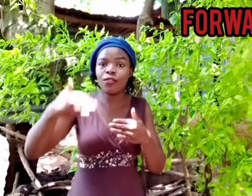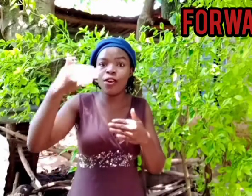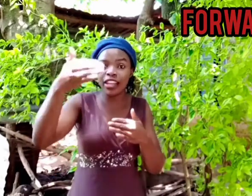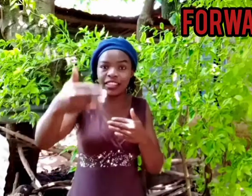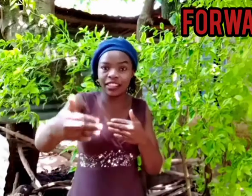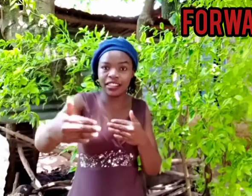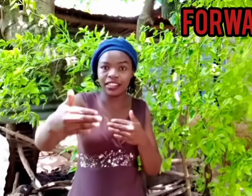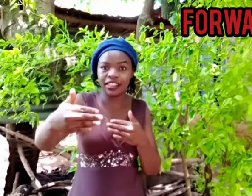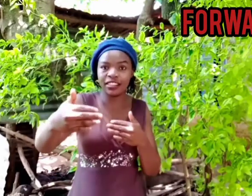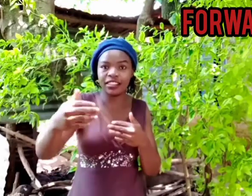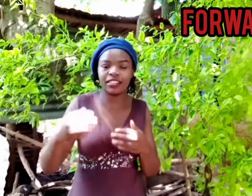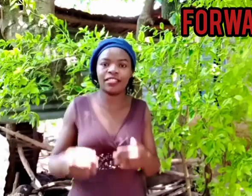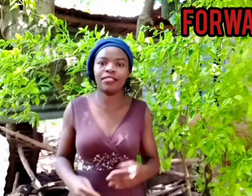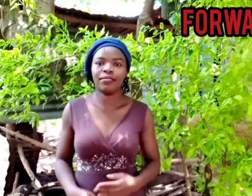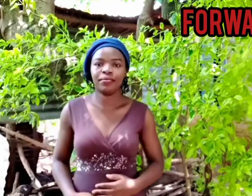Forward.